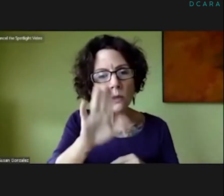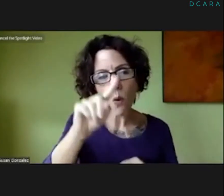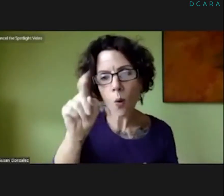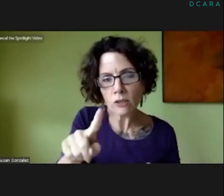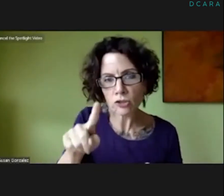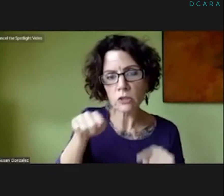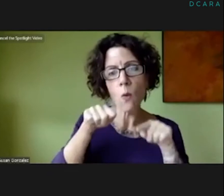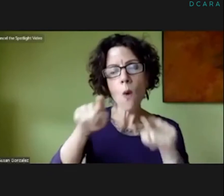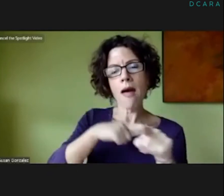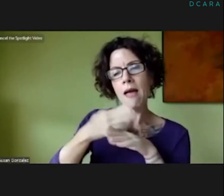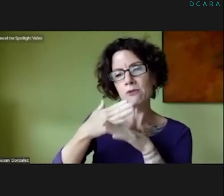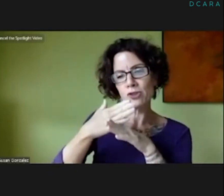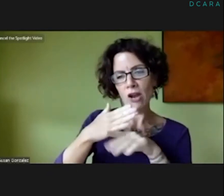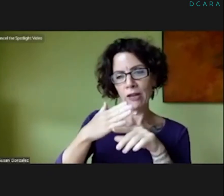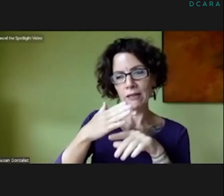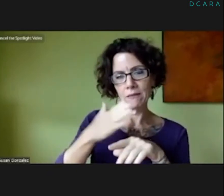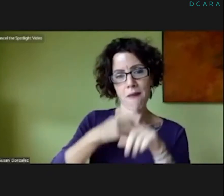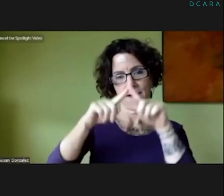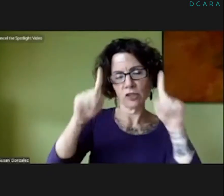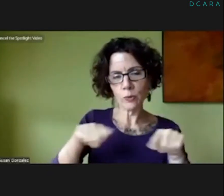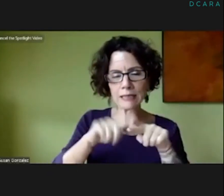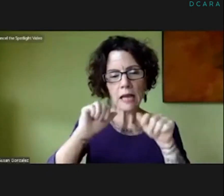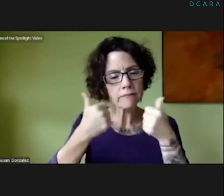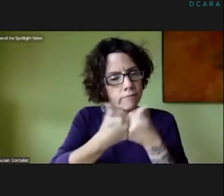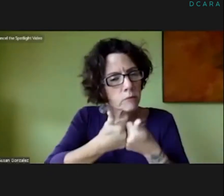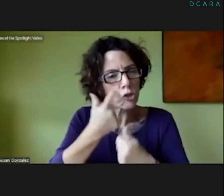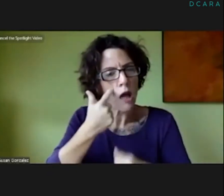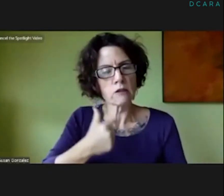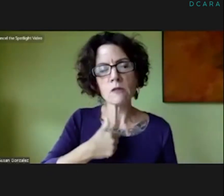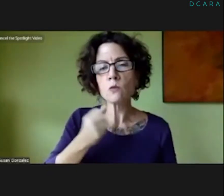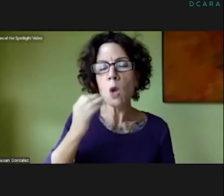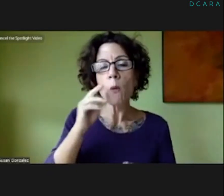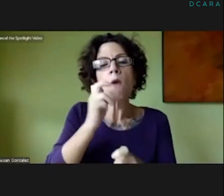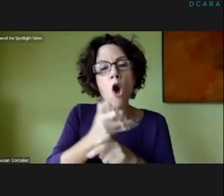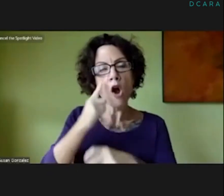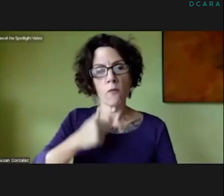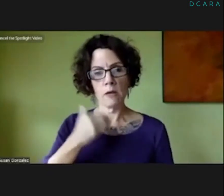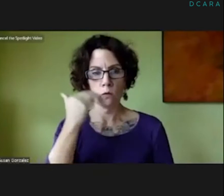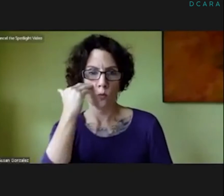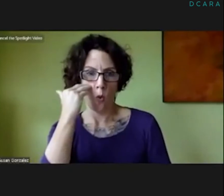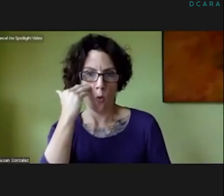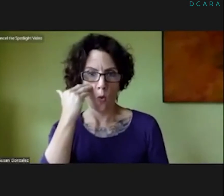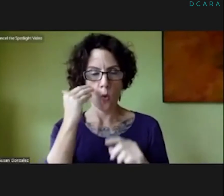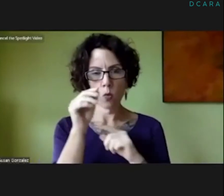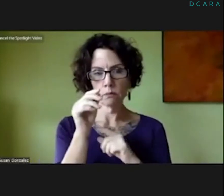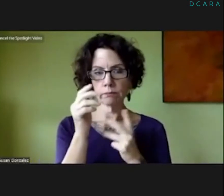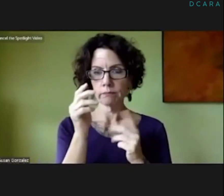While I'm doing this, I'm not able to see you when I'm sharing my screen. It will be hard for me to